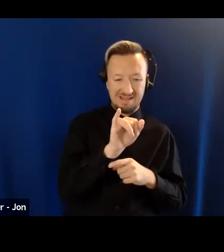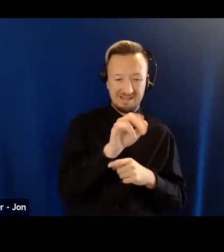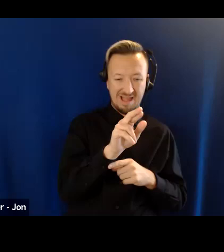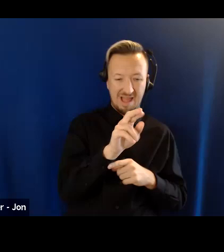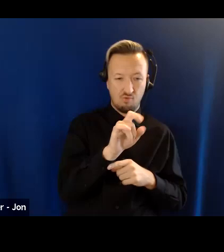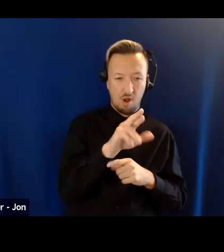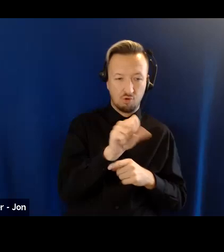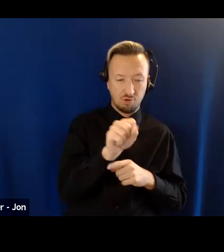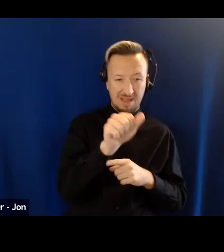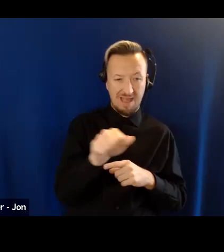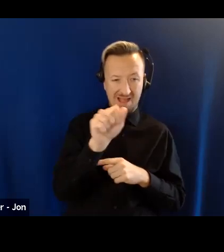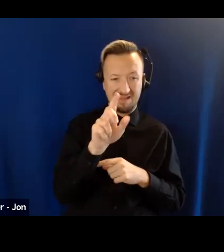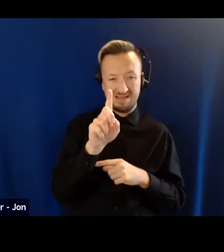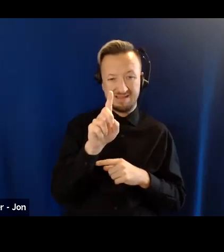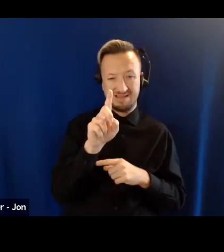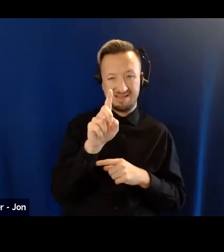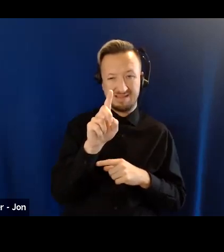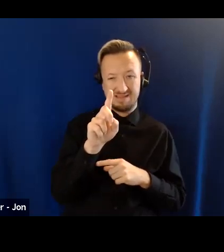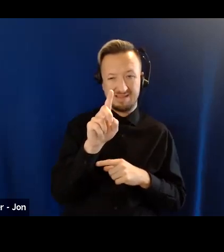directors@disasterstrategies.org. You can contact Marcy.